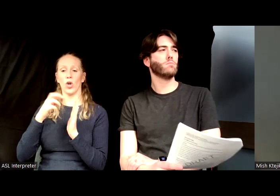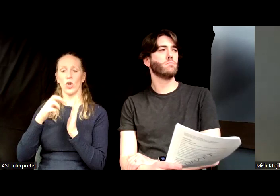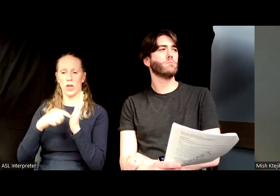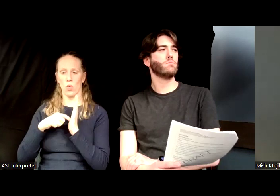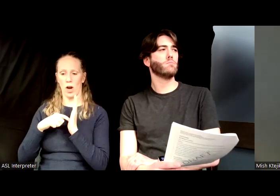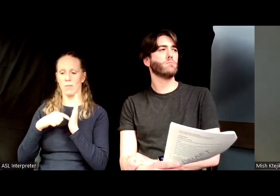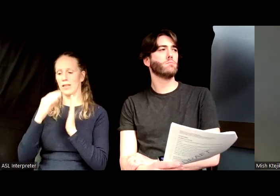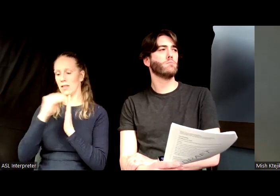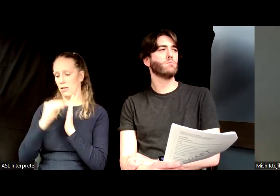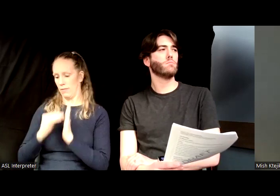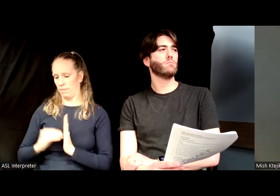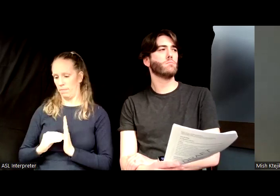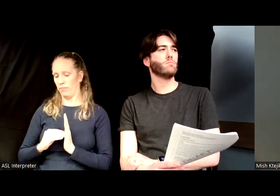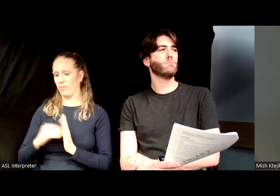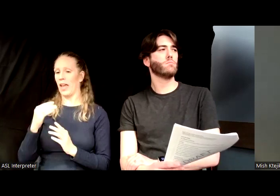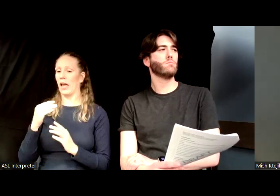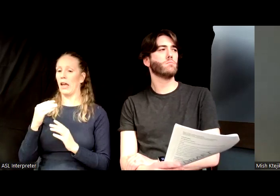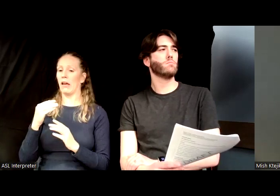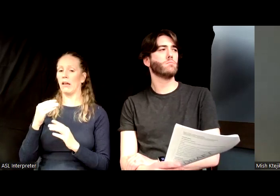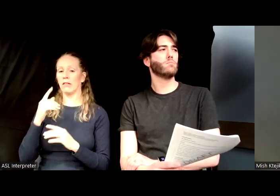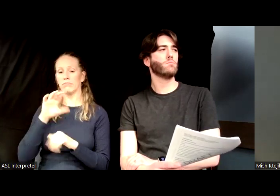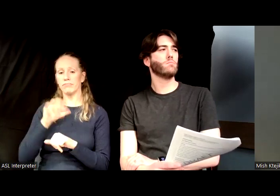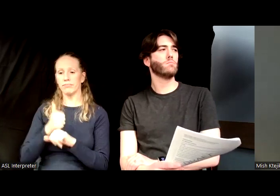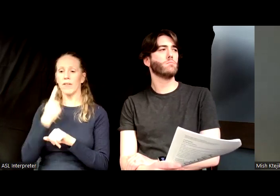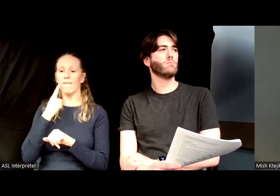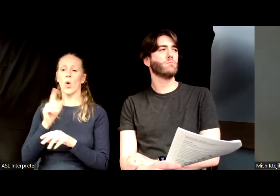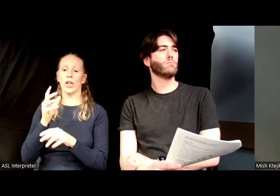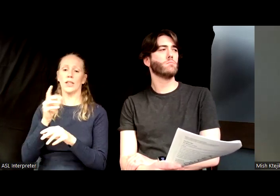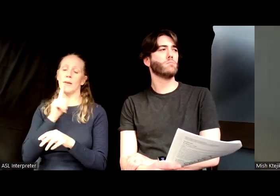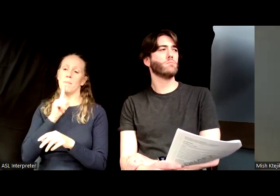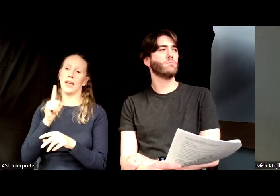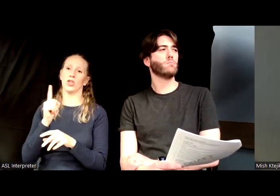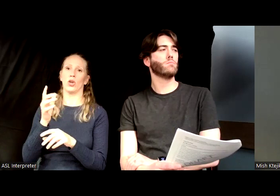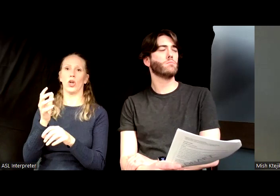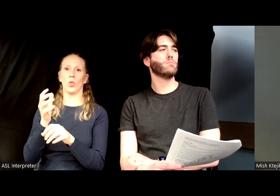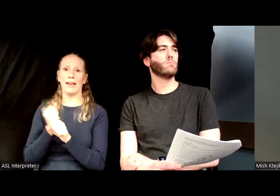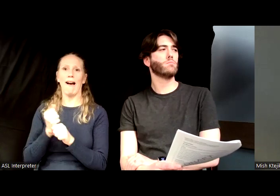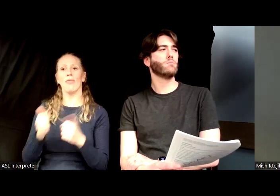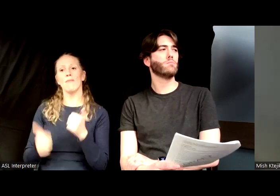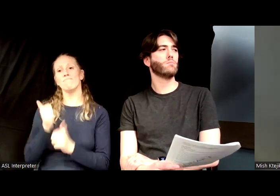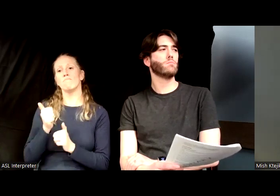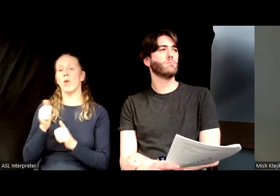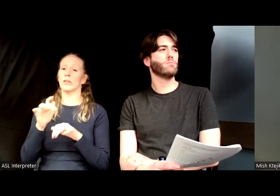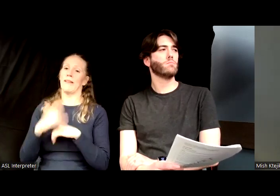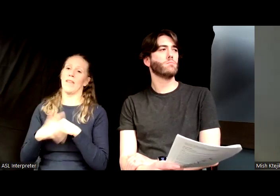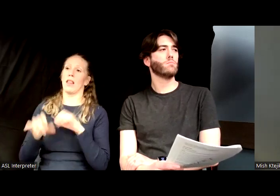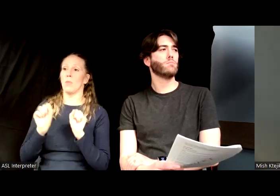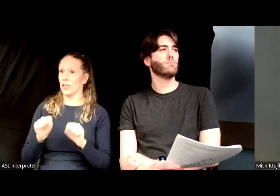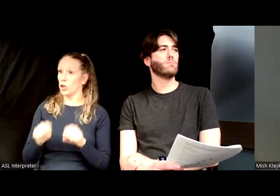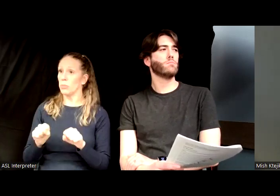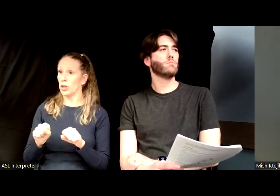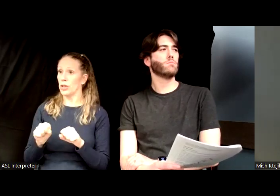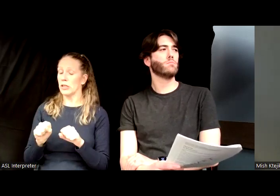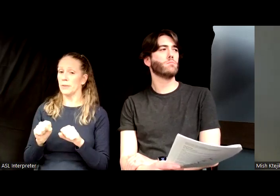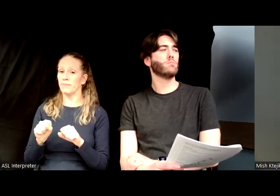at the lower level to be able to capture the greatest number of interpreters that could